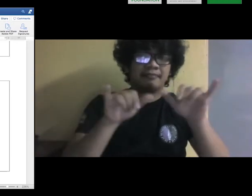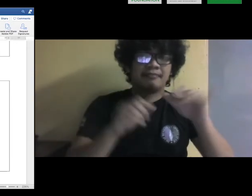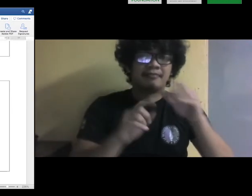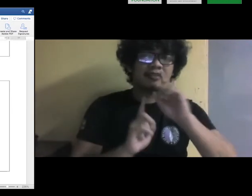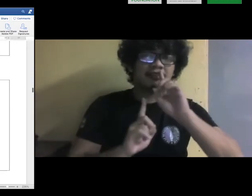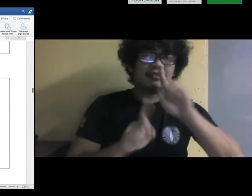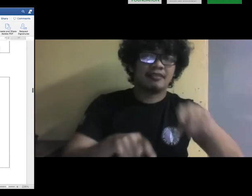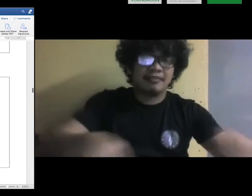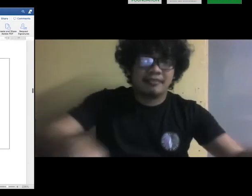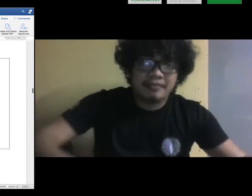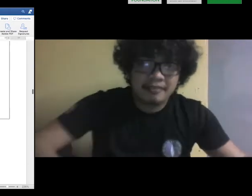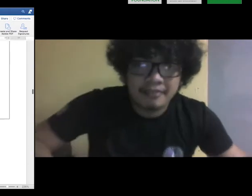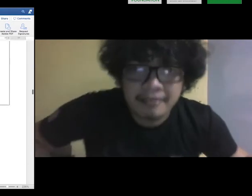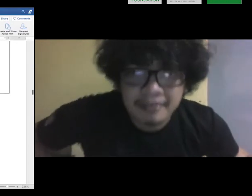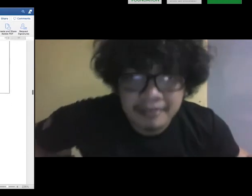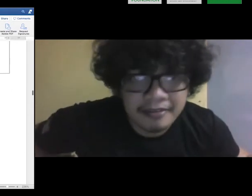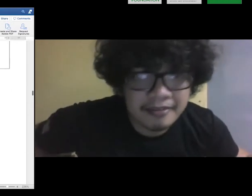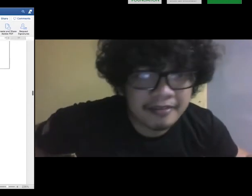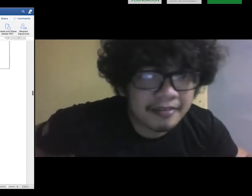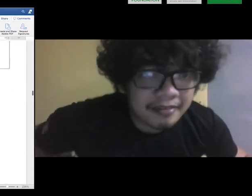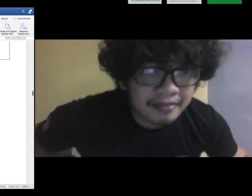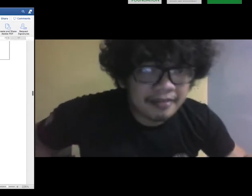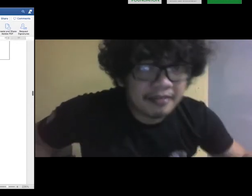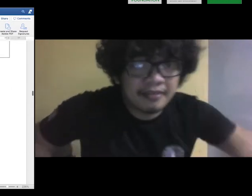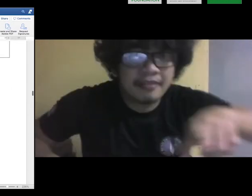Okay. And then